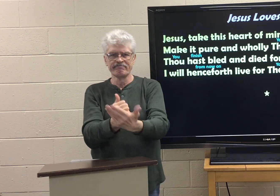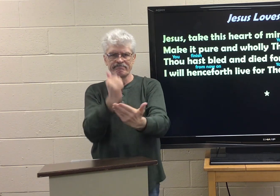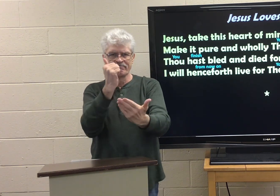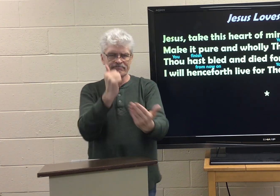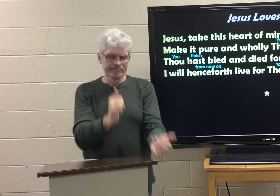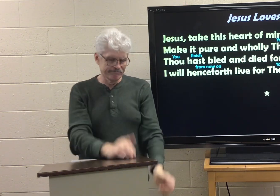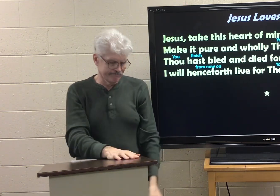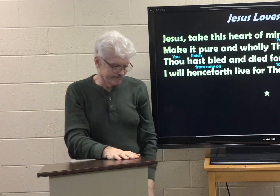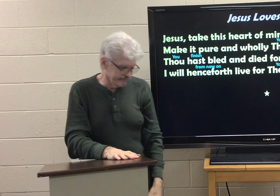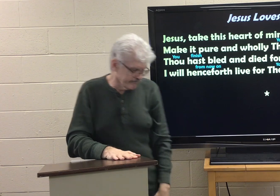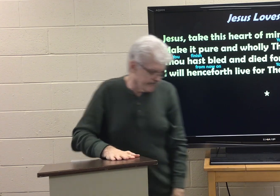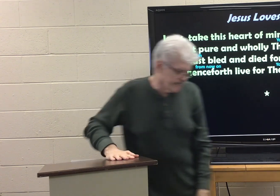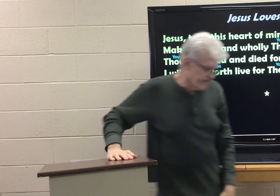Amen.